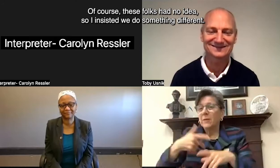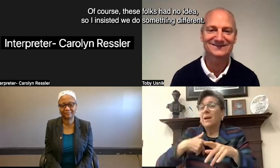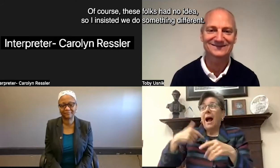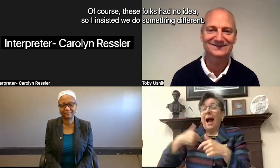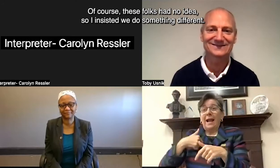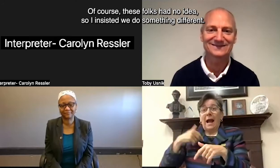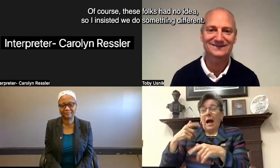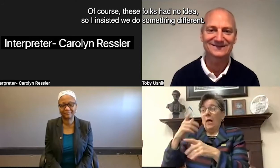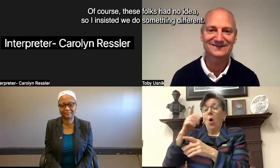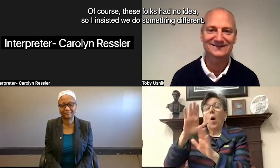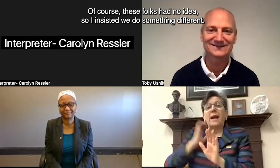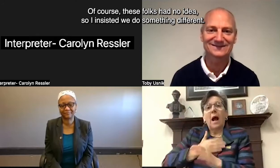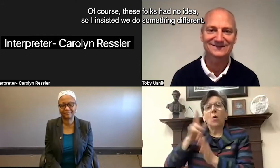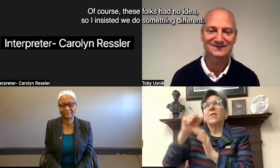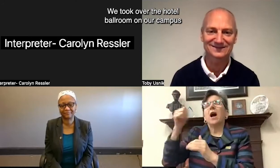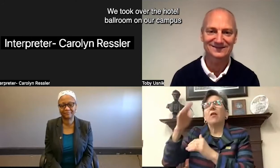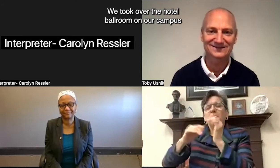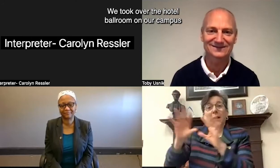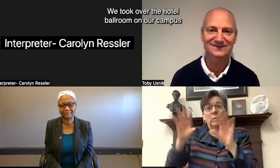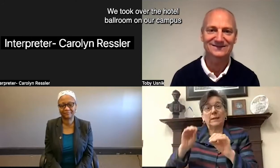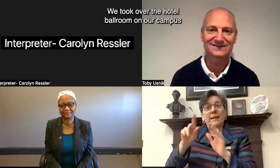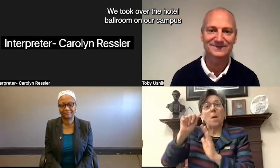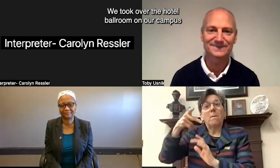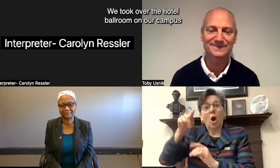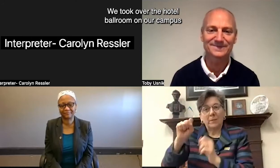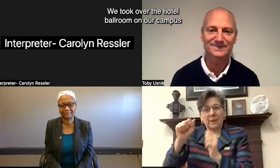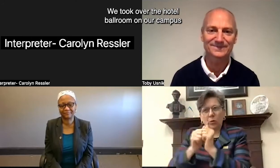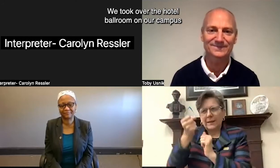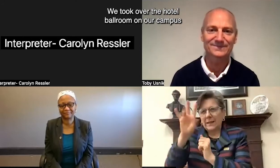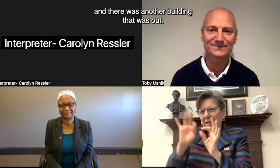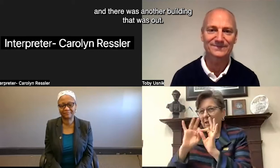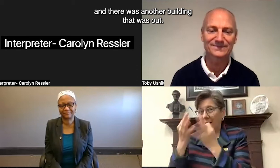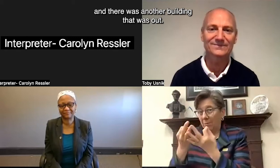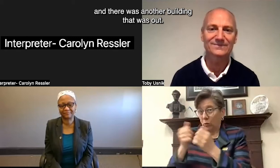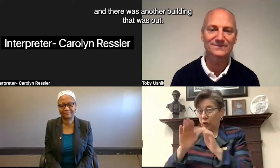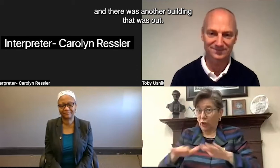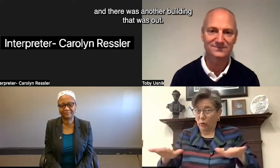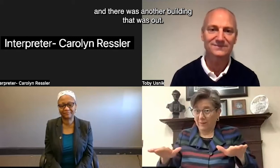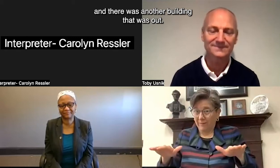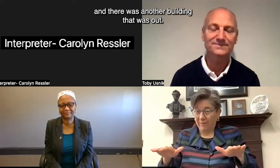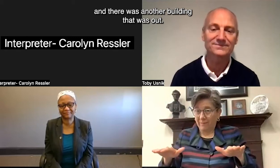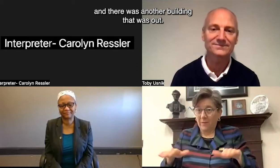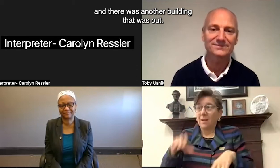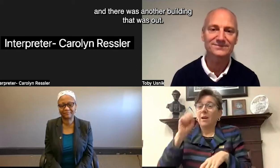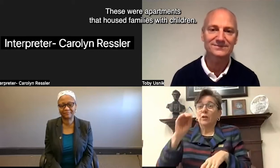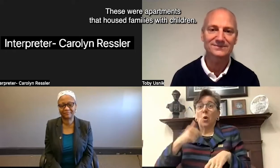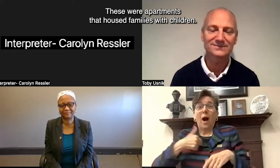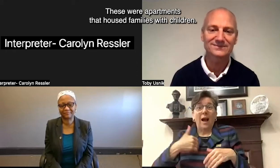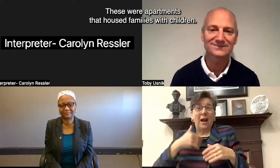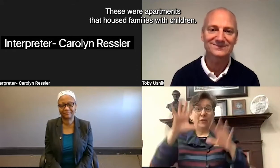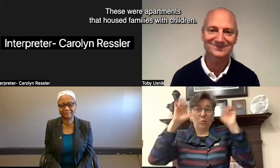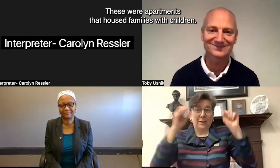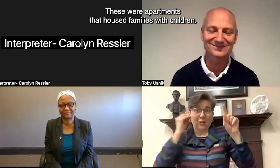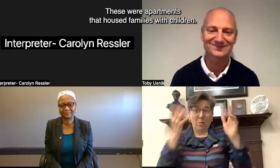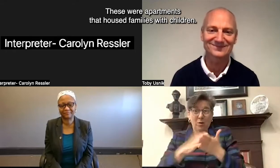do something different. We took over the hotel ballroom on our campus, and there was another building that was out. These were apartments that housed families with